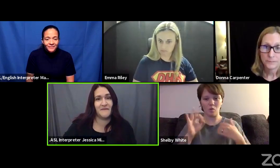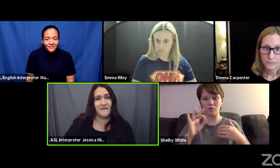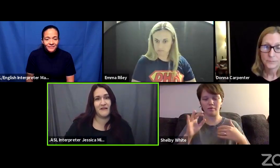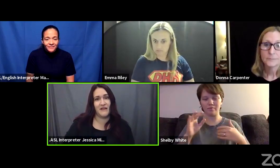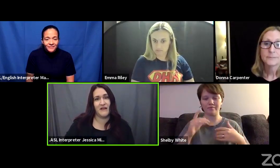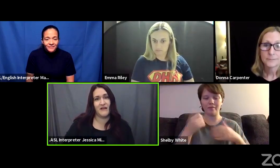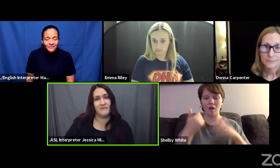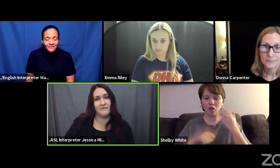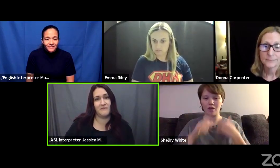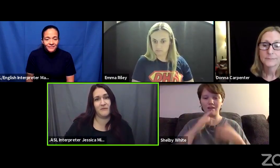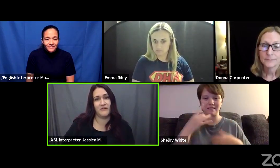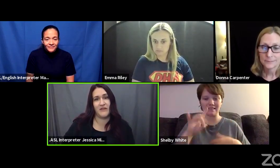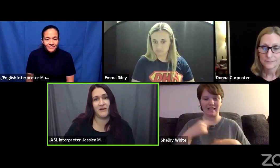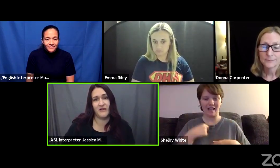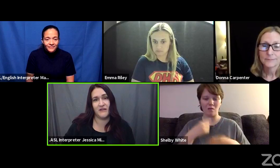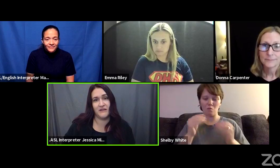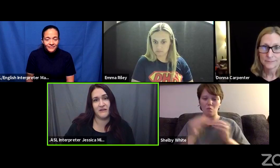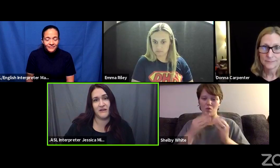If